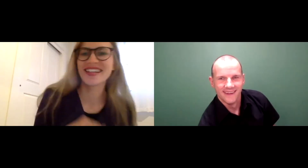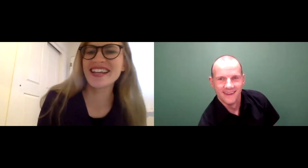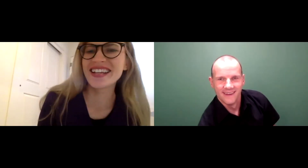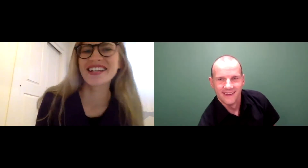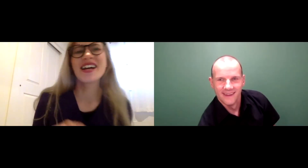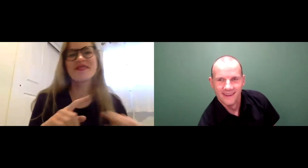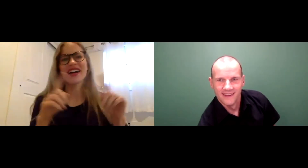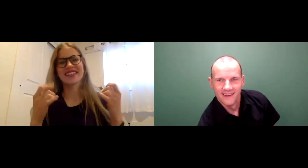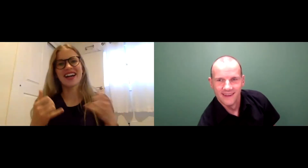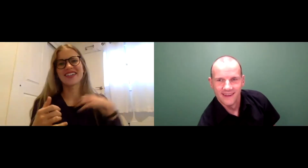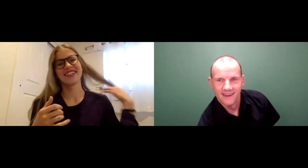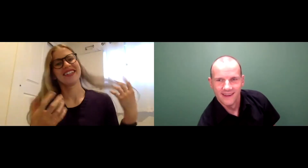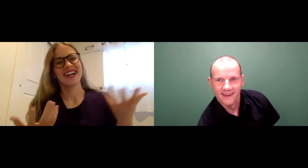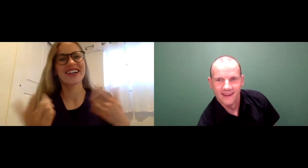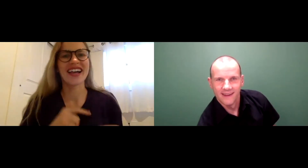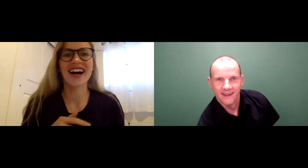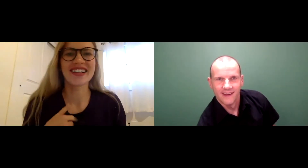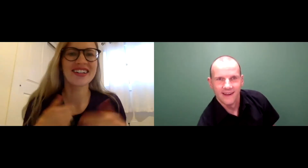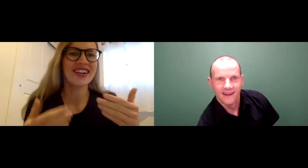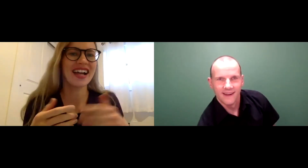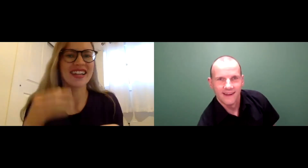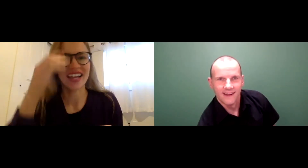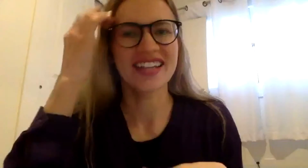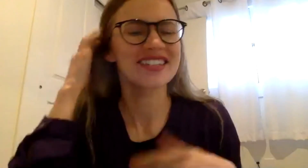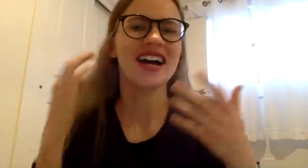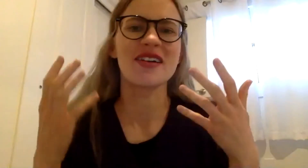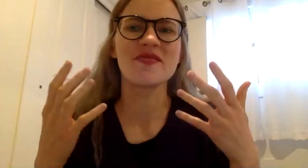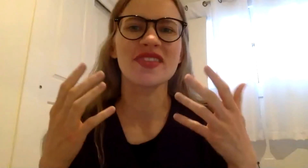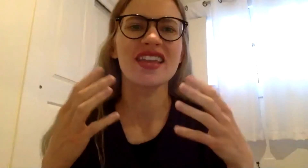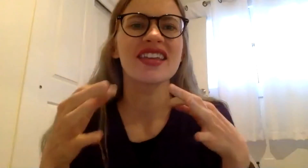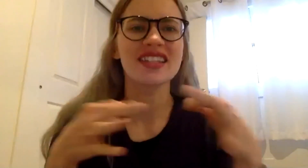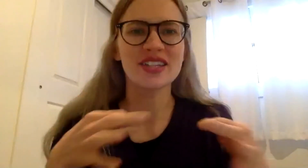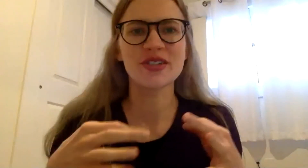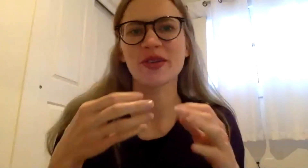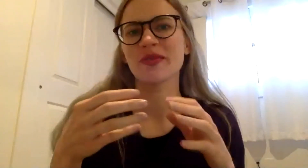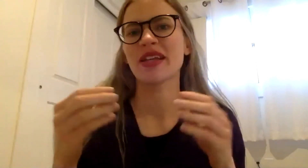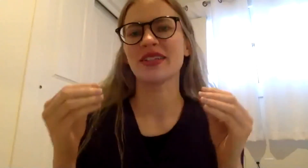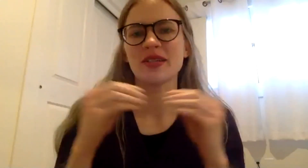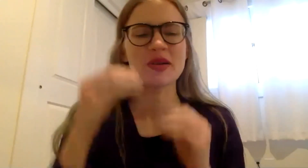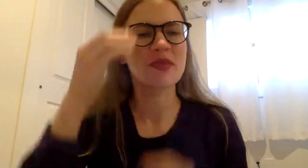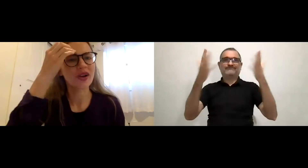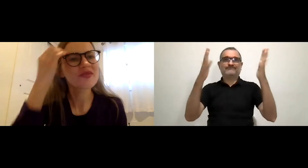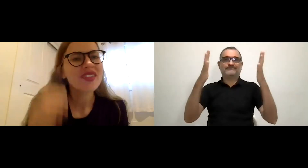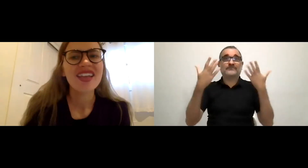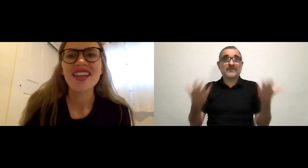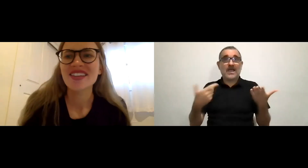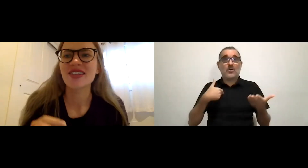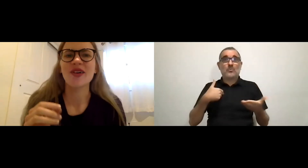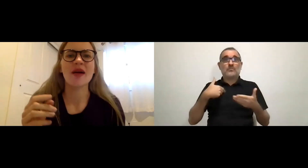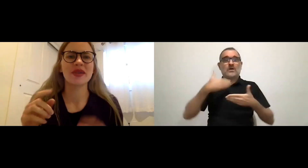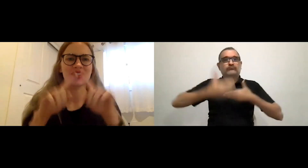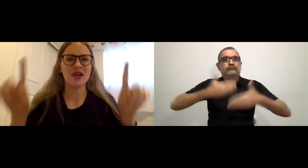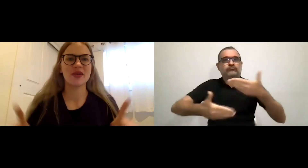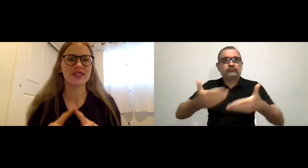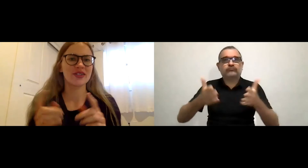and but now, okay, I'll go ahead and continue to explain a little bit more. So